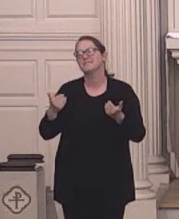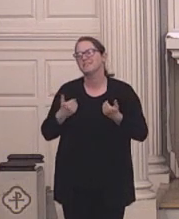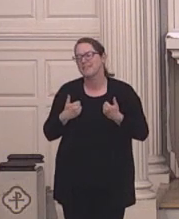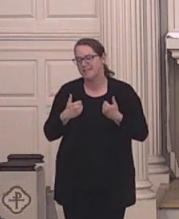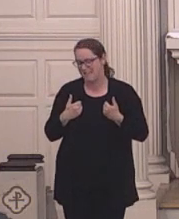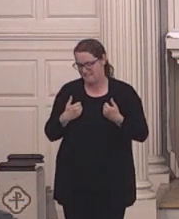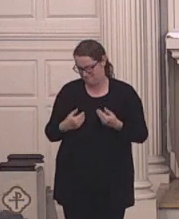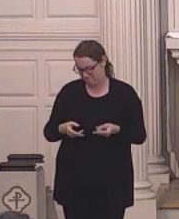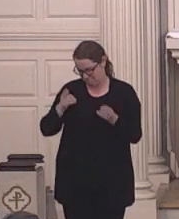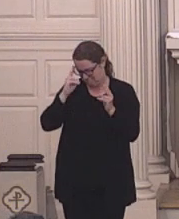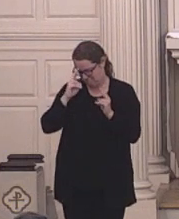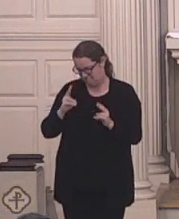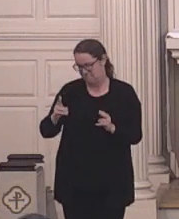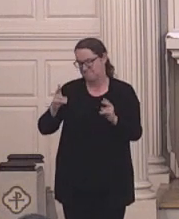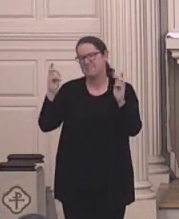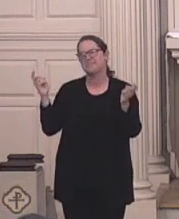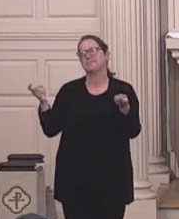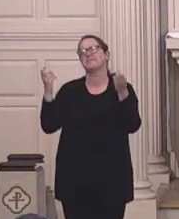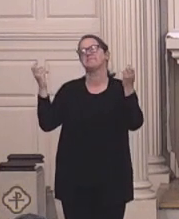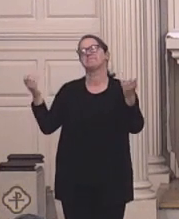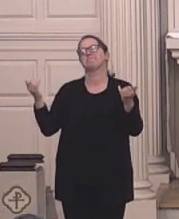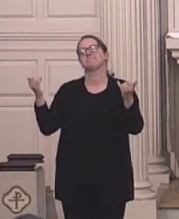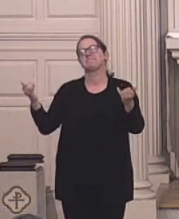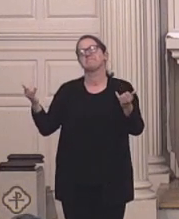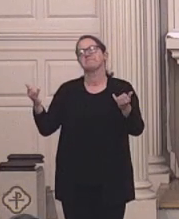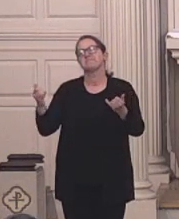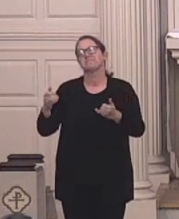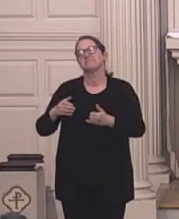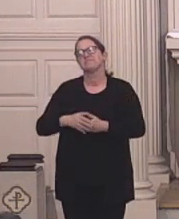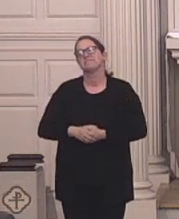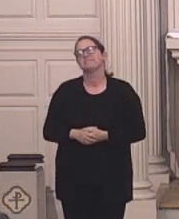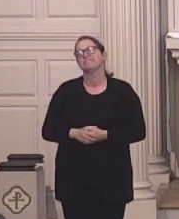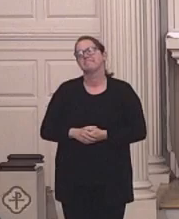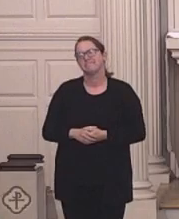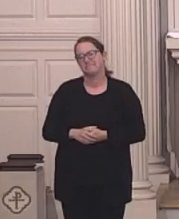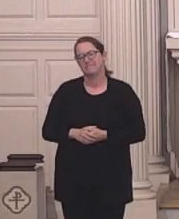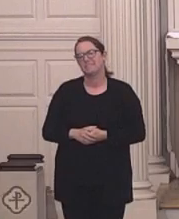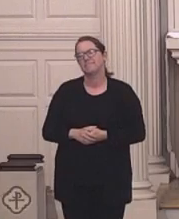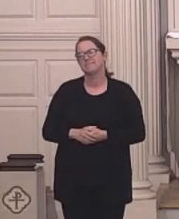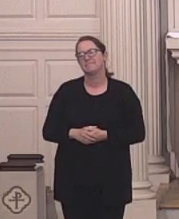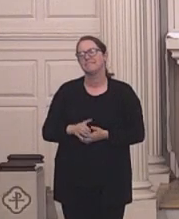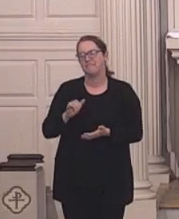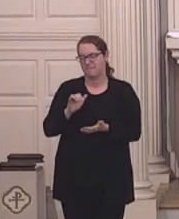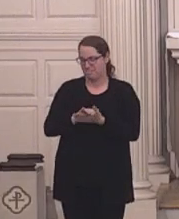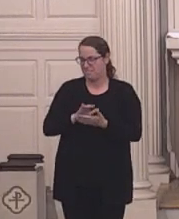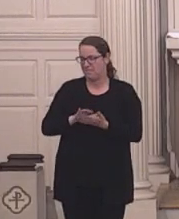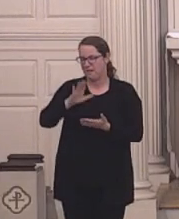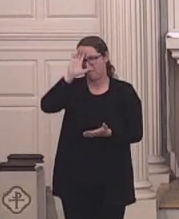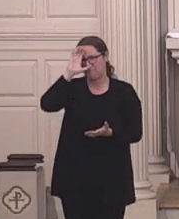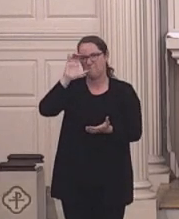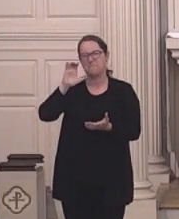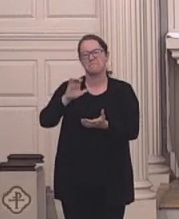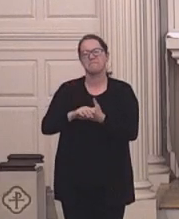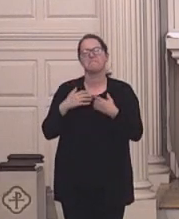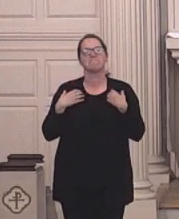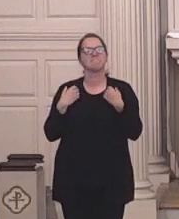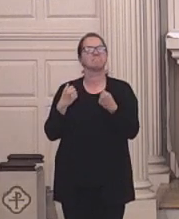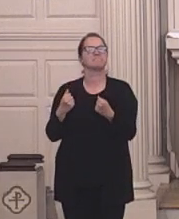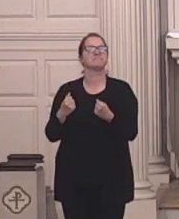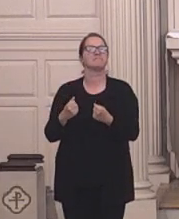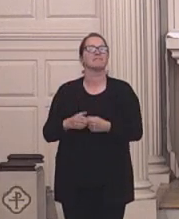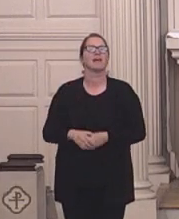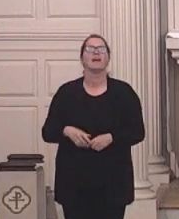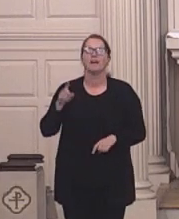he turns, to his precious blood the wine. Sight